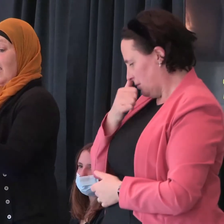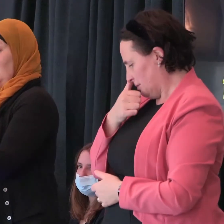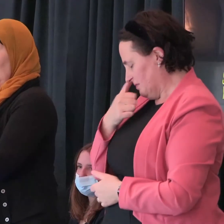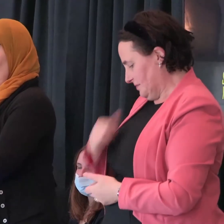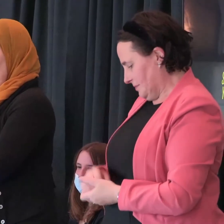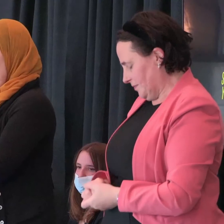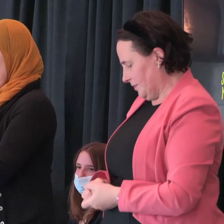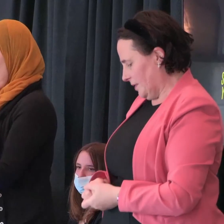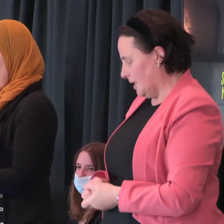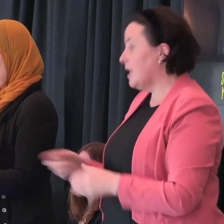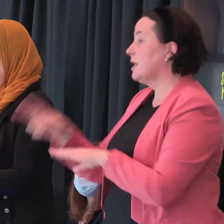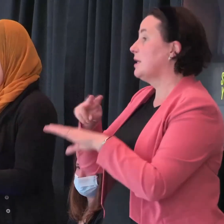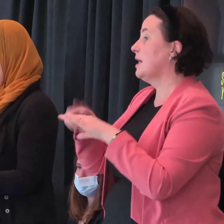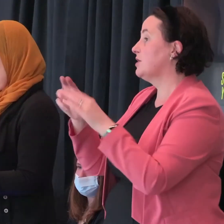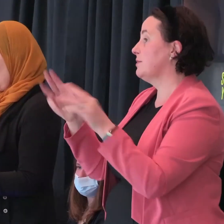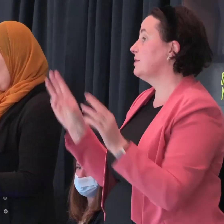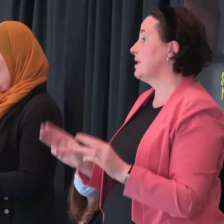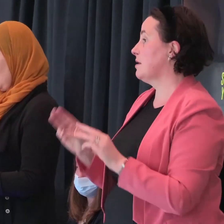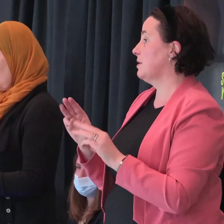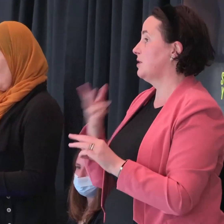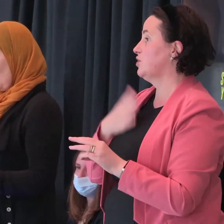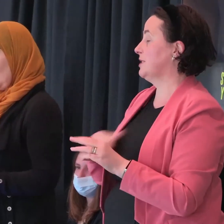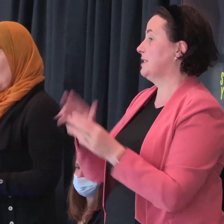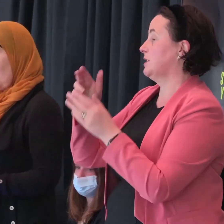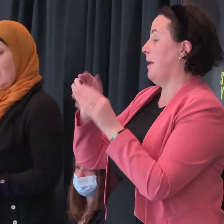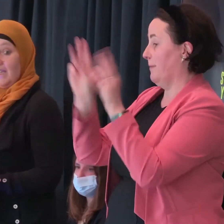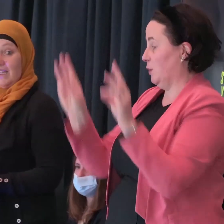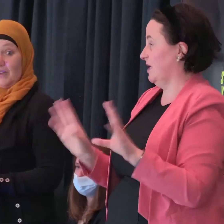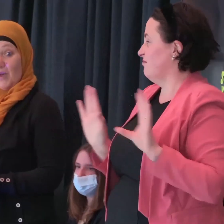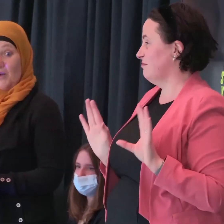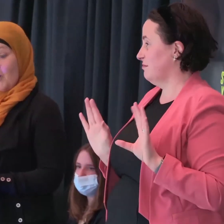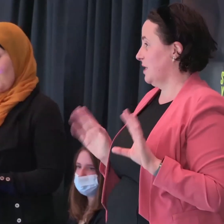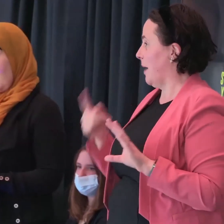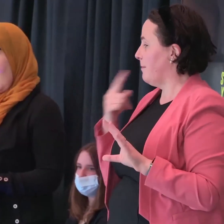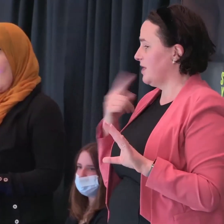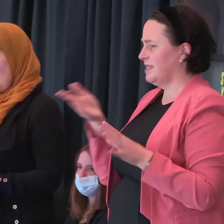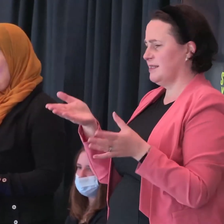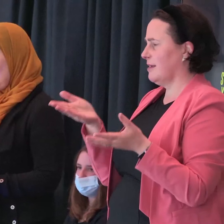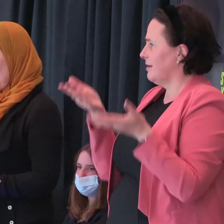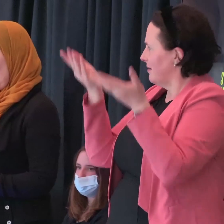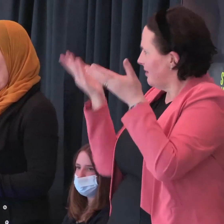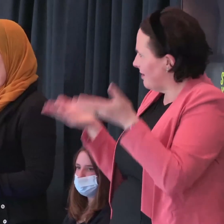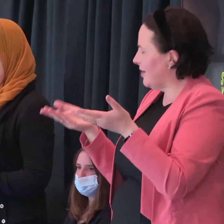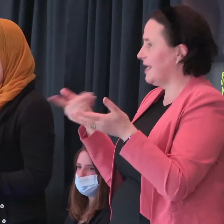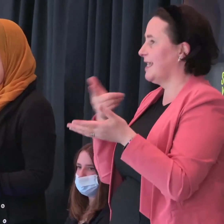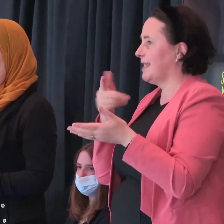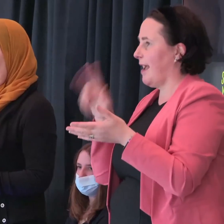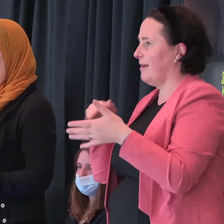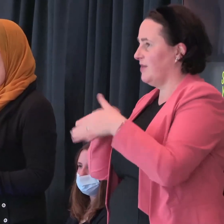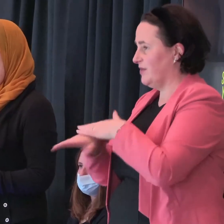The National Museum is not only a museum, but also a place that is welcoming, approachable, and a